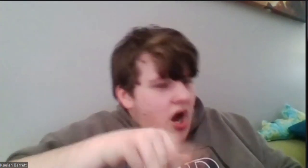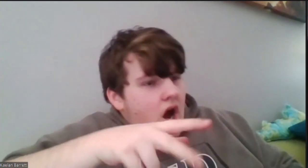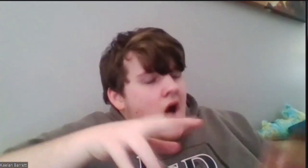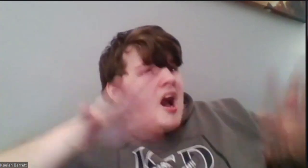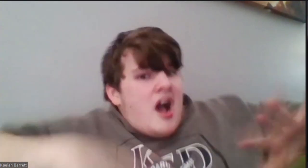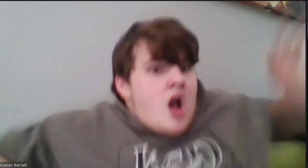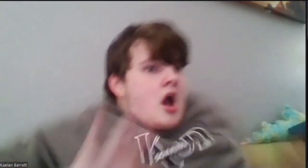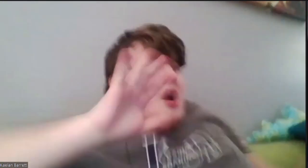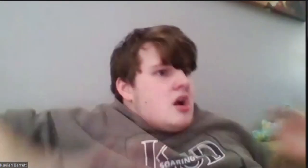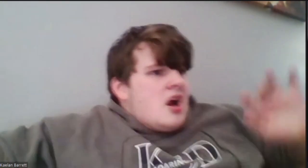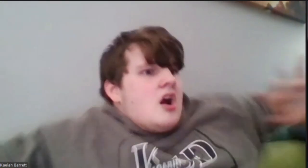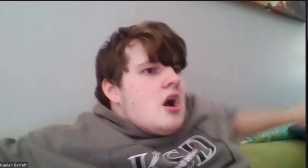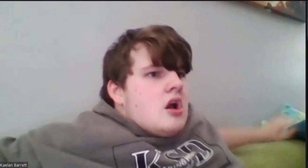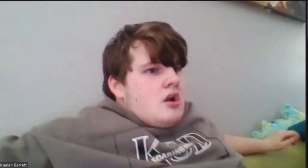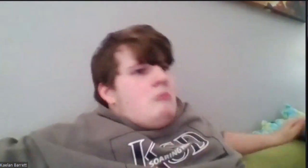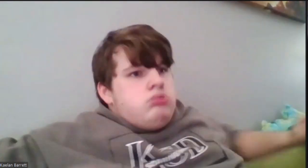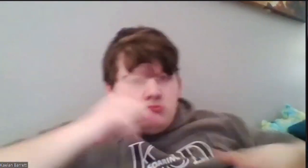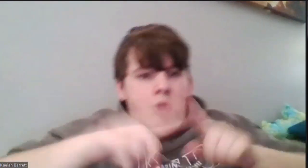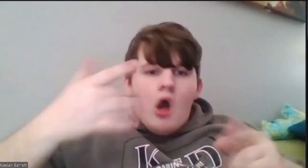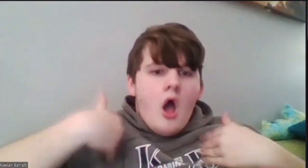And he sees Tiny Tim.